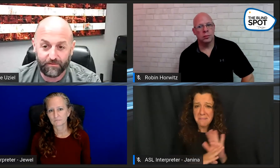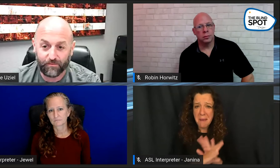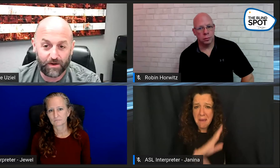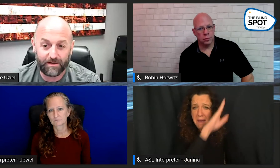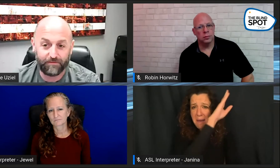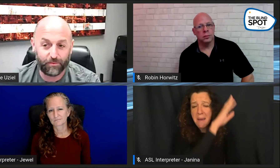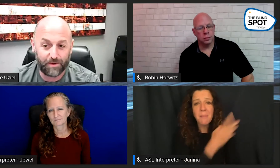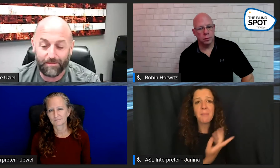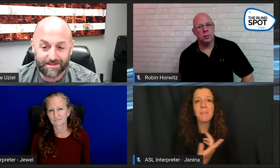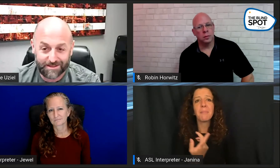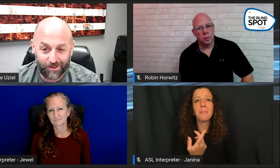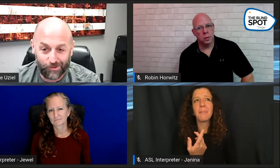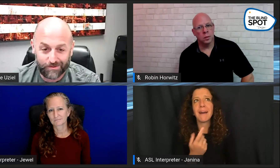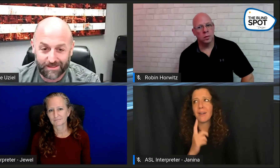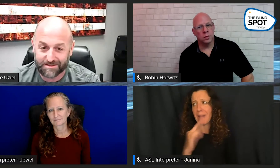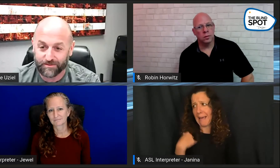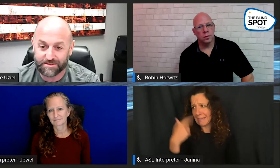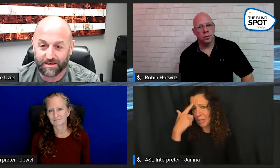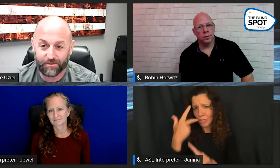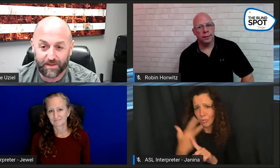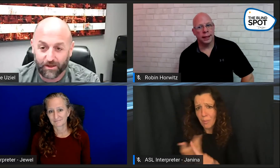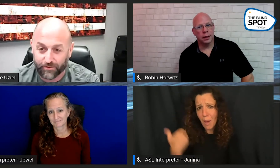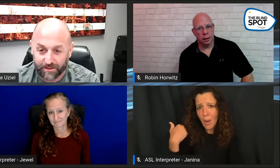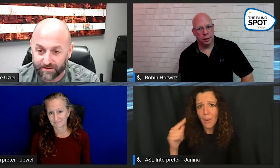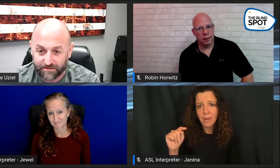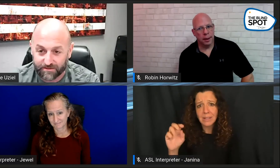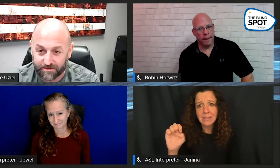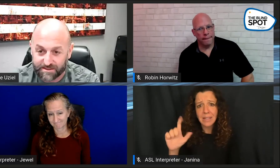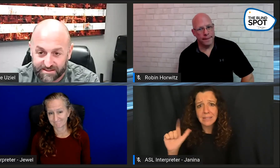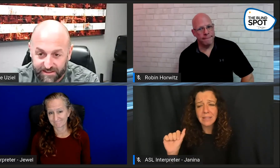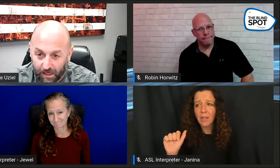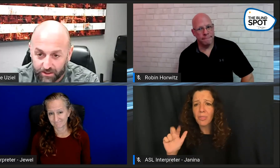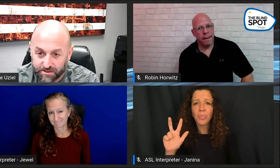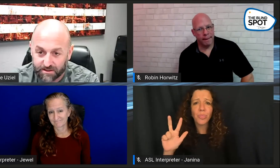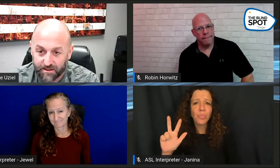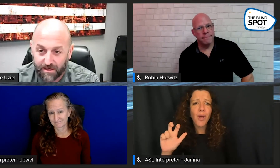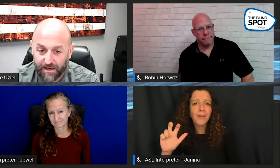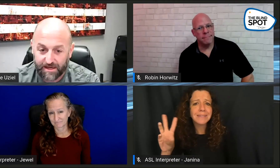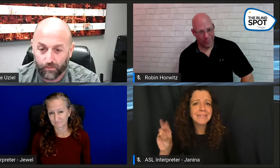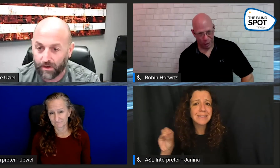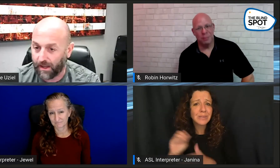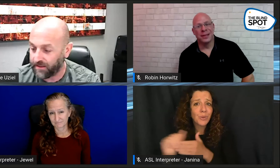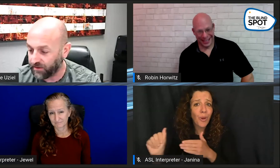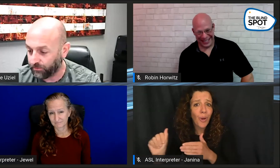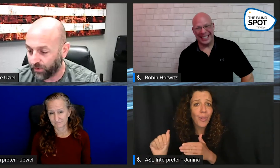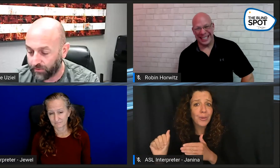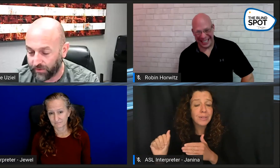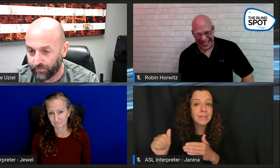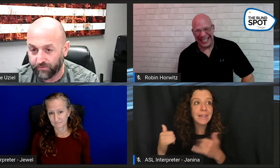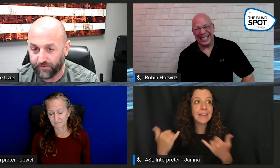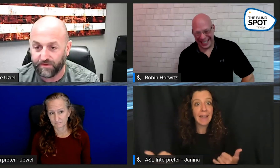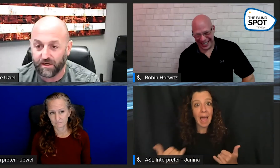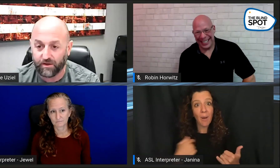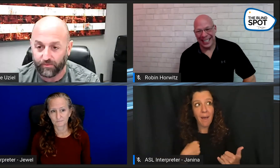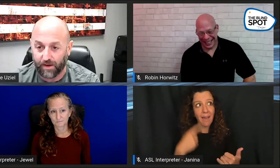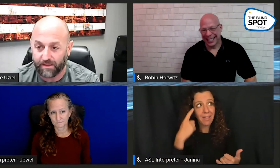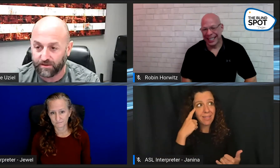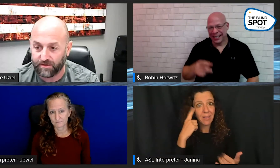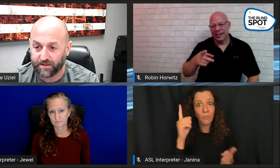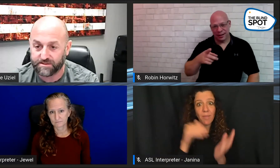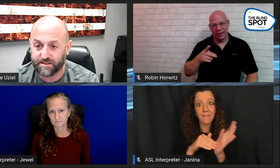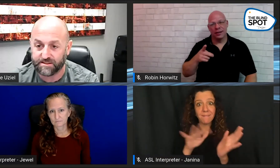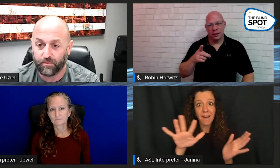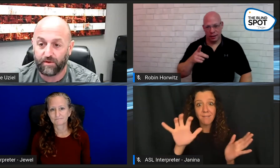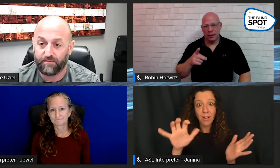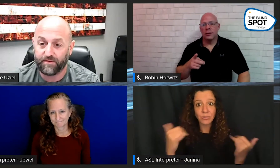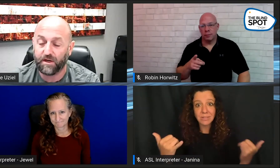not even 3 months ago, Tesla was like $360. And now I think they broke 1,500, right? I